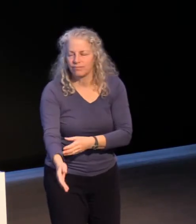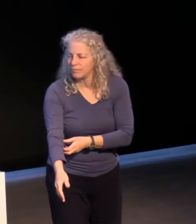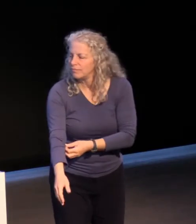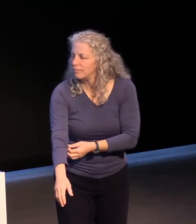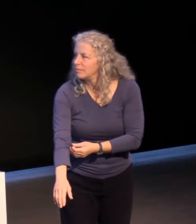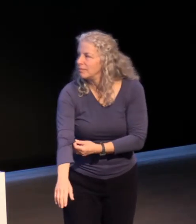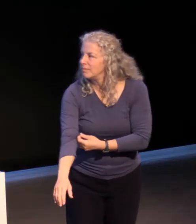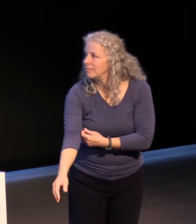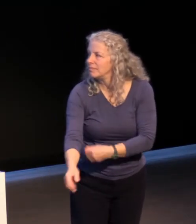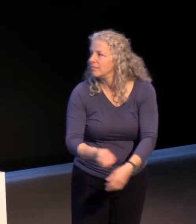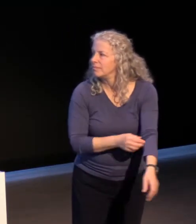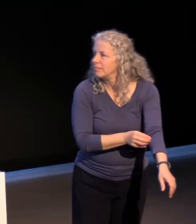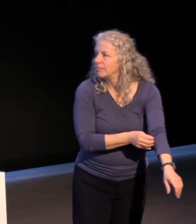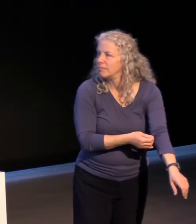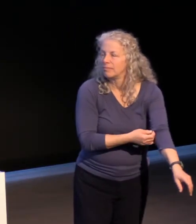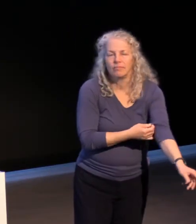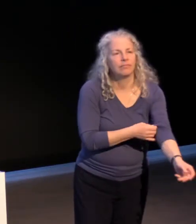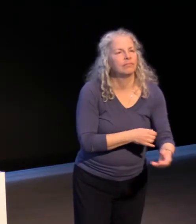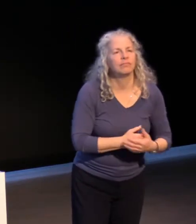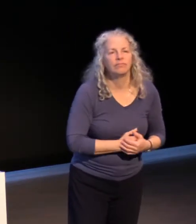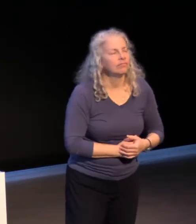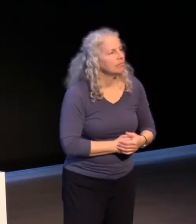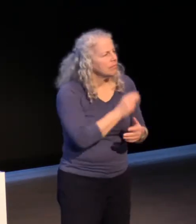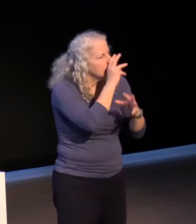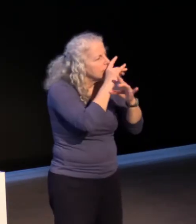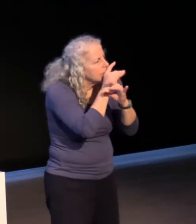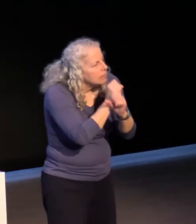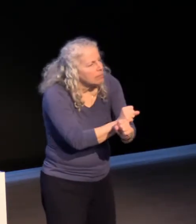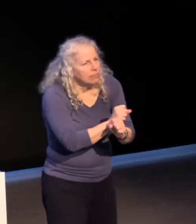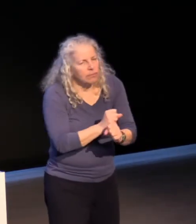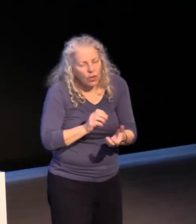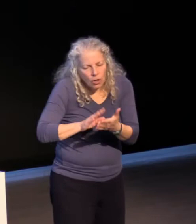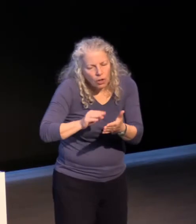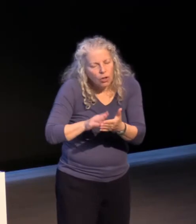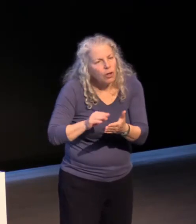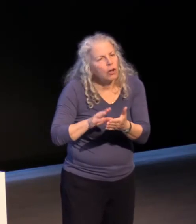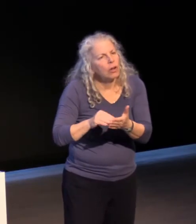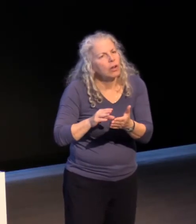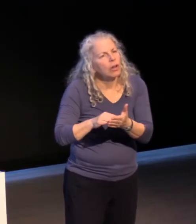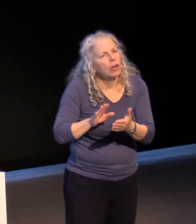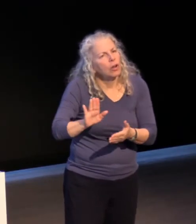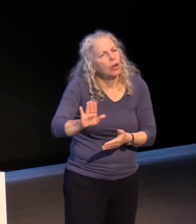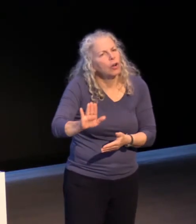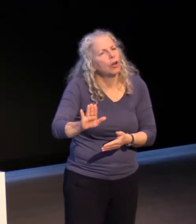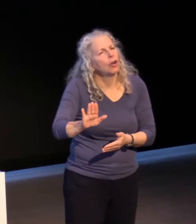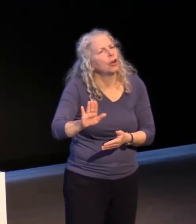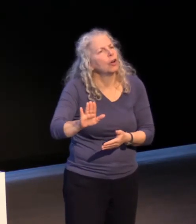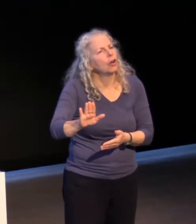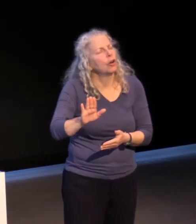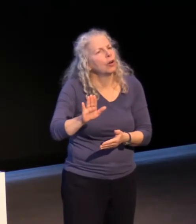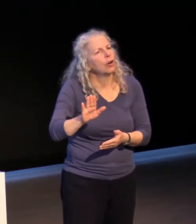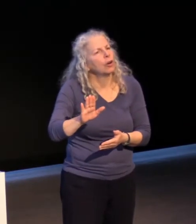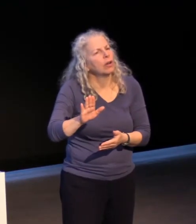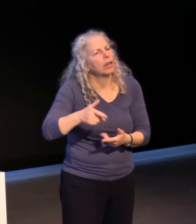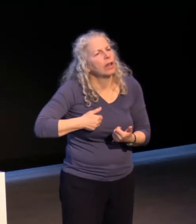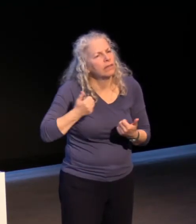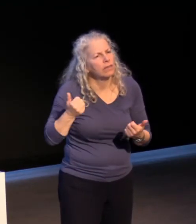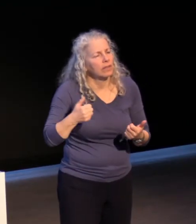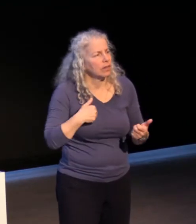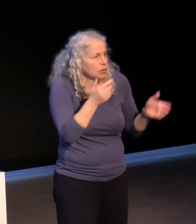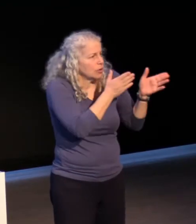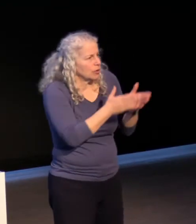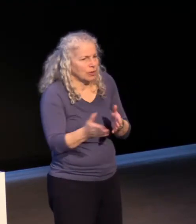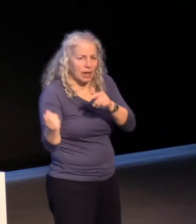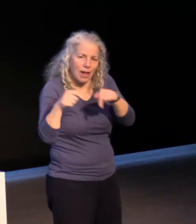I was fascinated to learn more about Miss Lewis in my preparation to visit